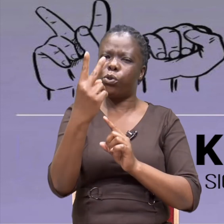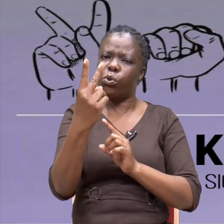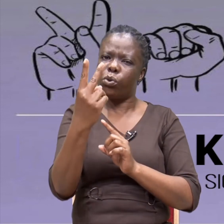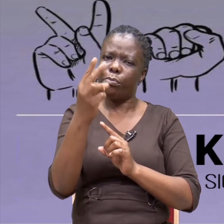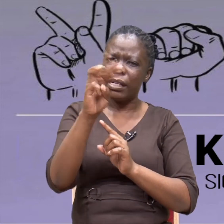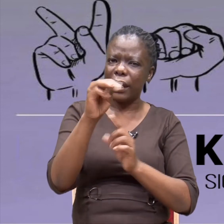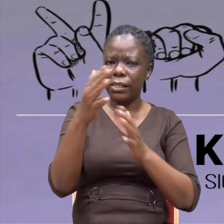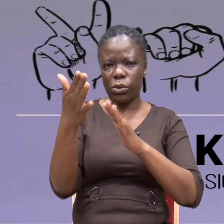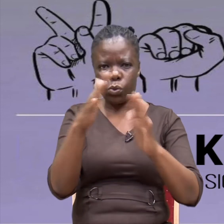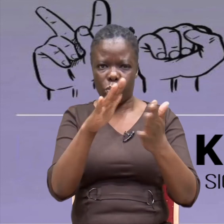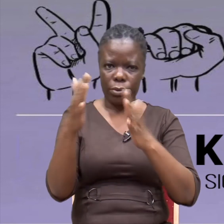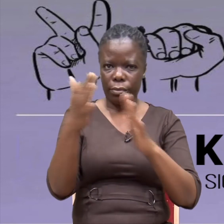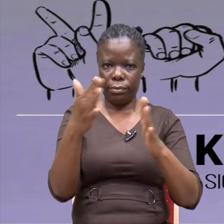2 meters to.